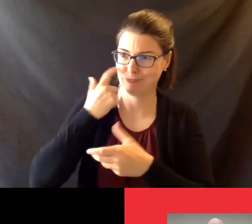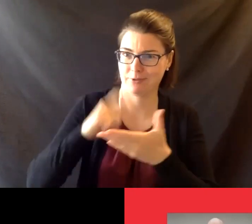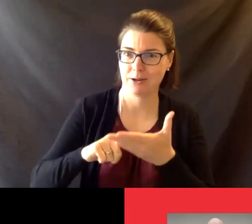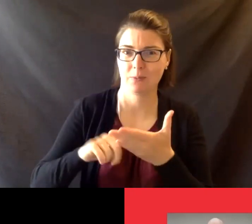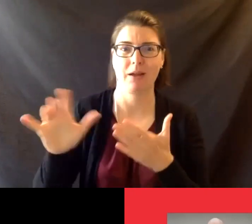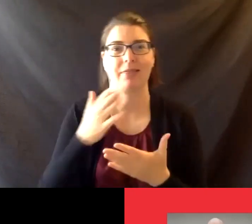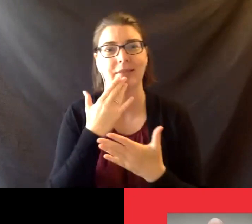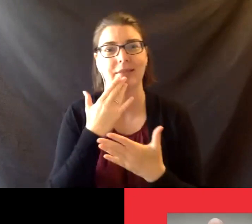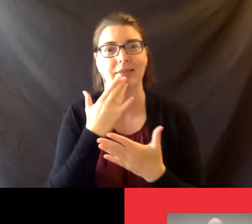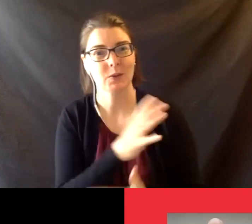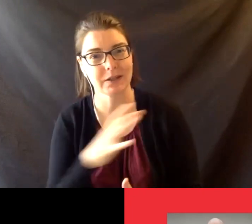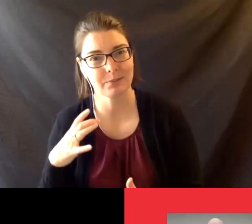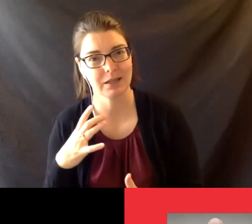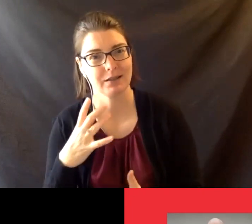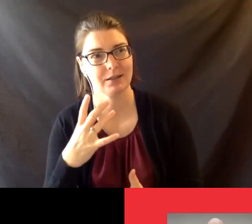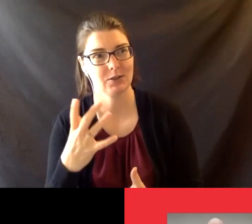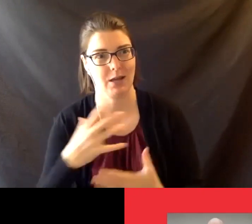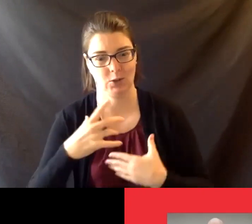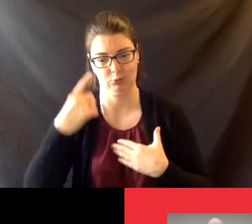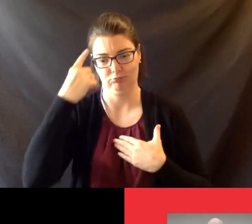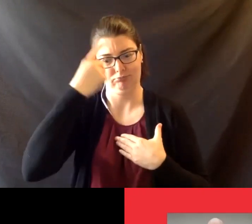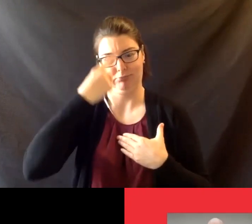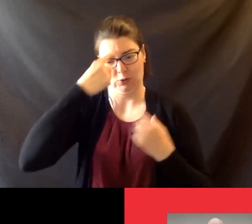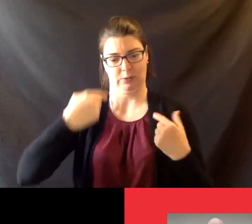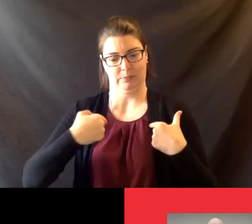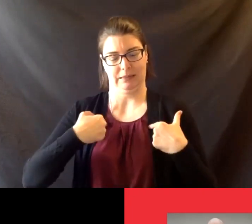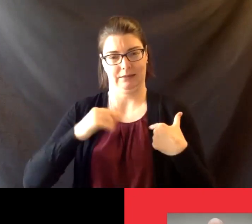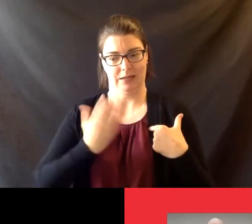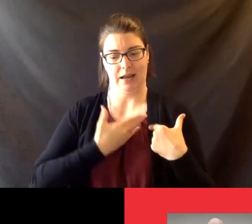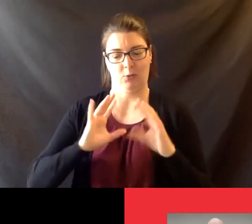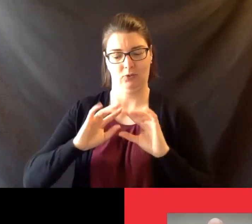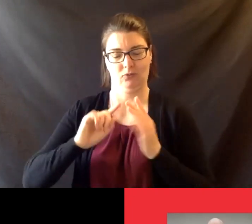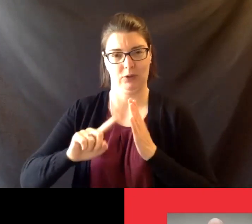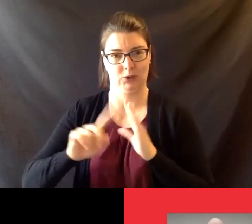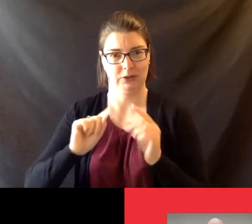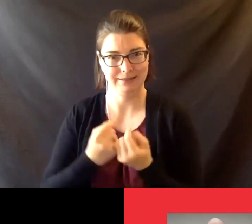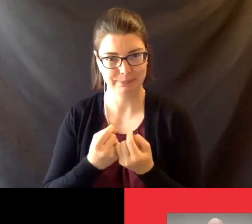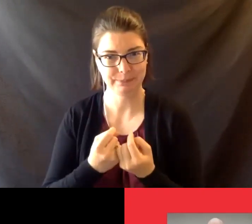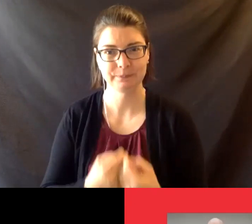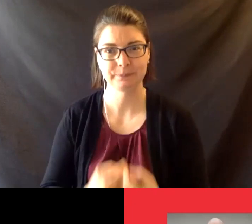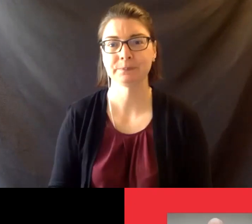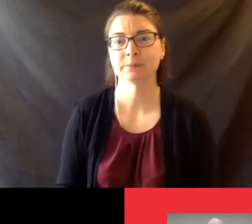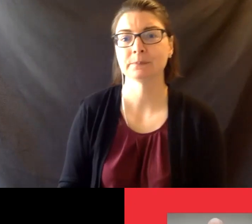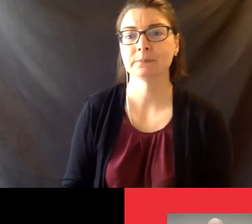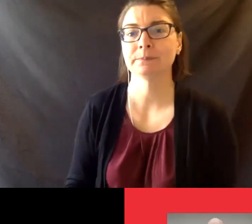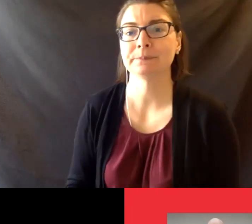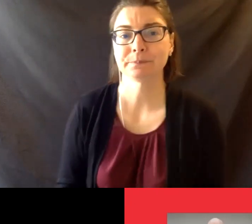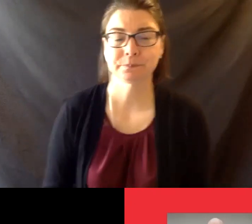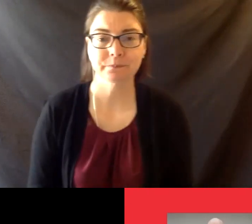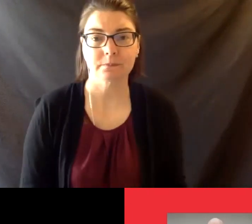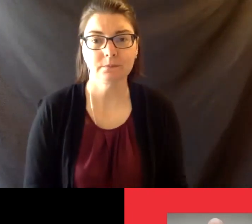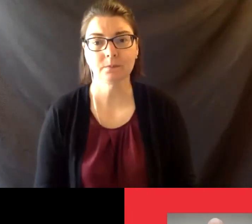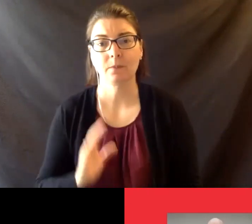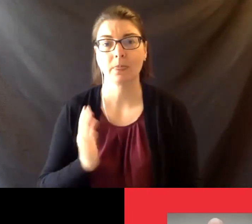committee for their gracious consideration of our research team. Our research aims to understand